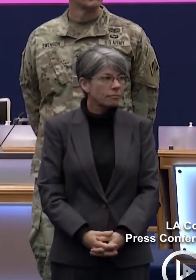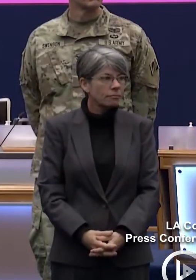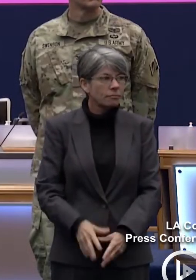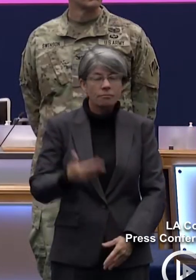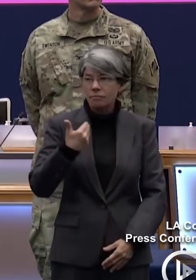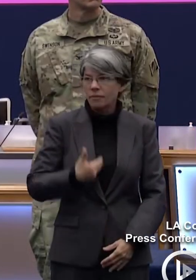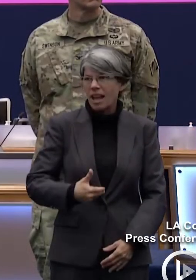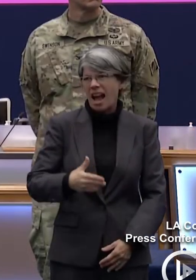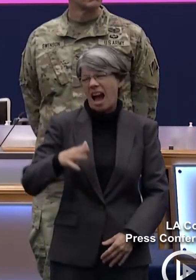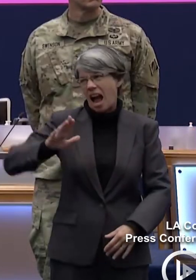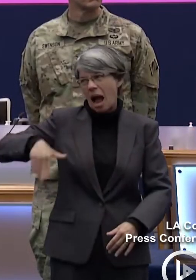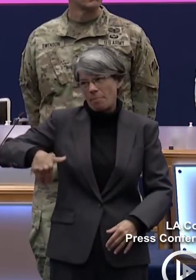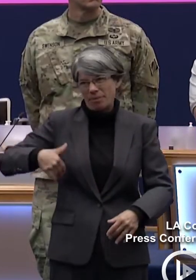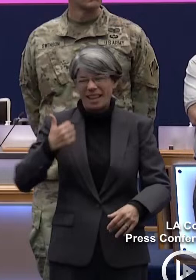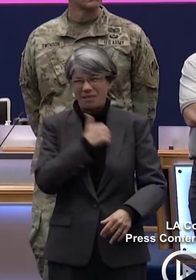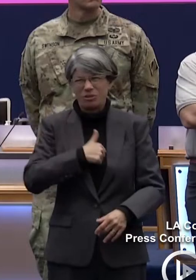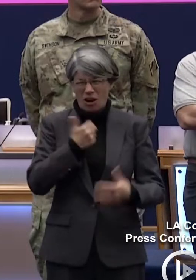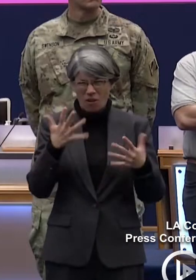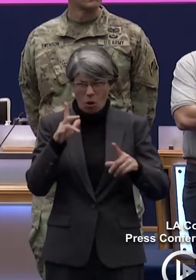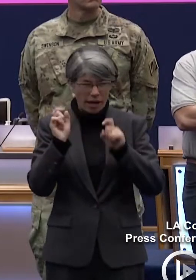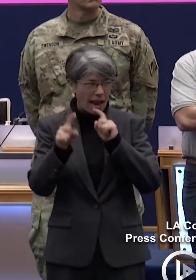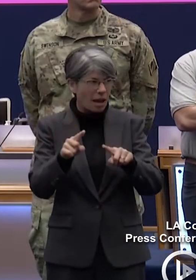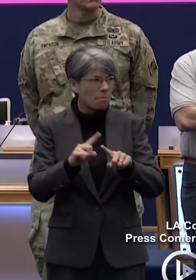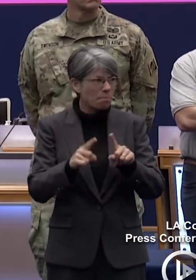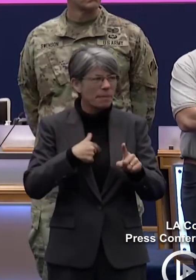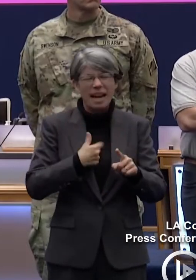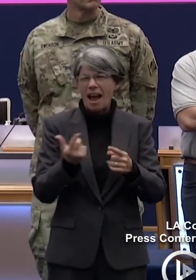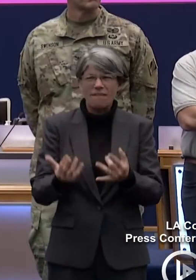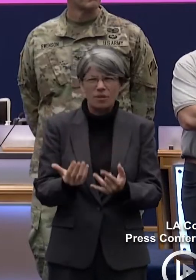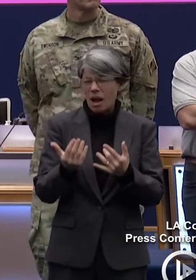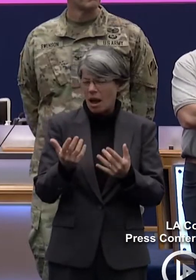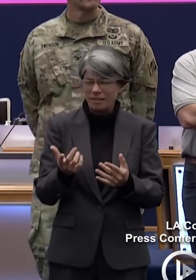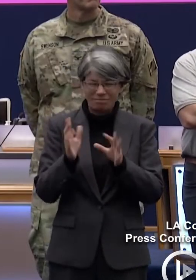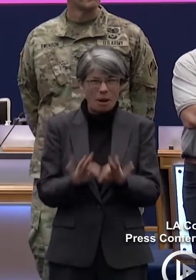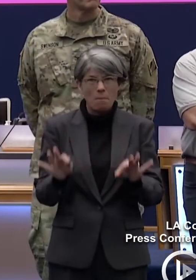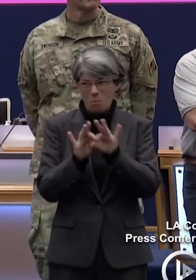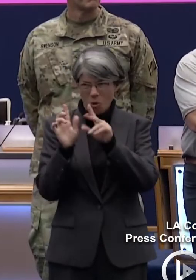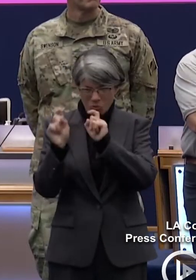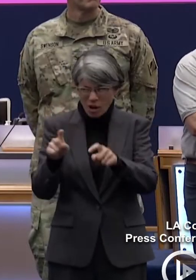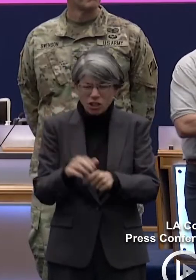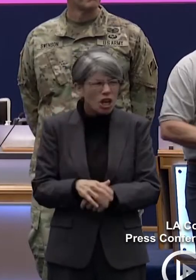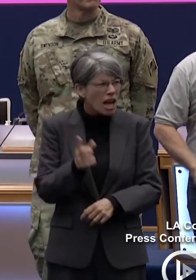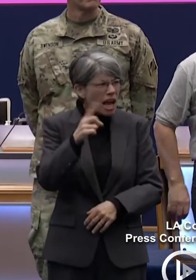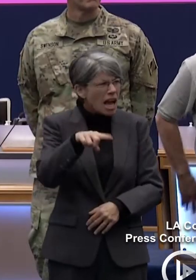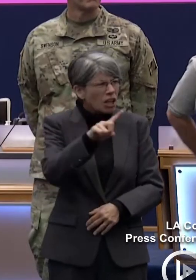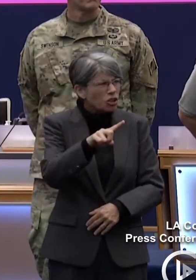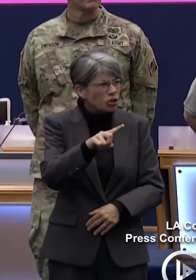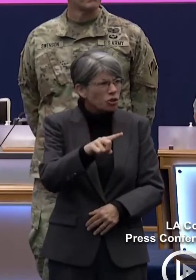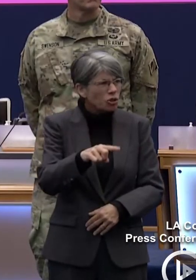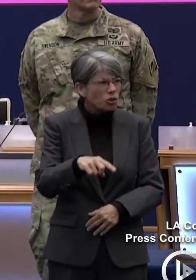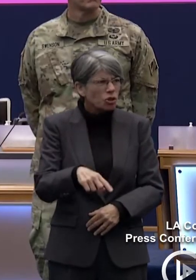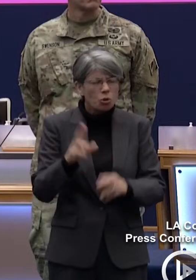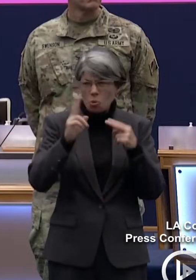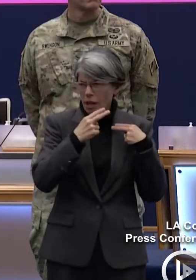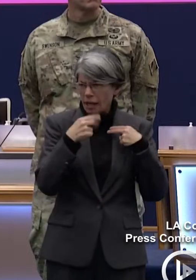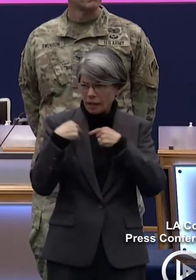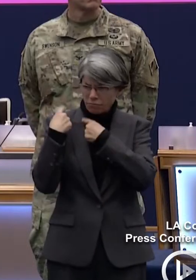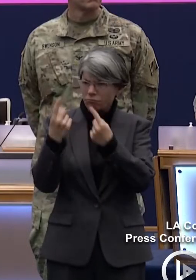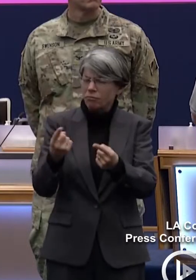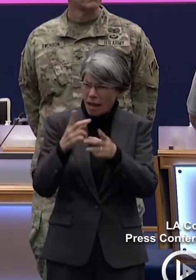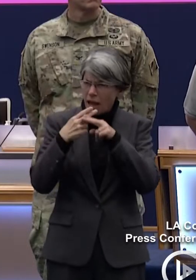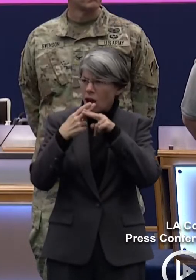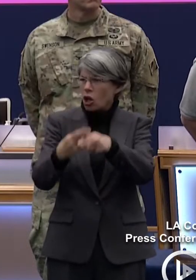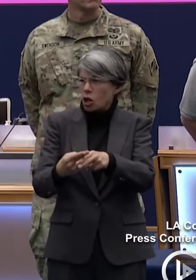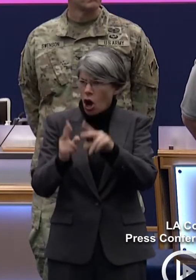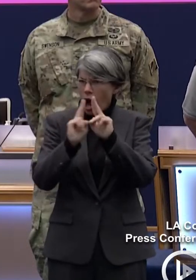I'm late. I apologize if this has already been asked, but I have a branding question. You guys historically have been referring to this as